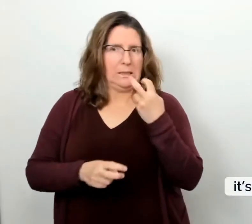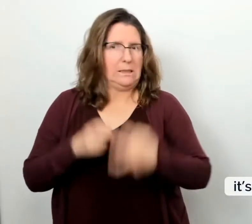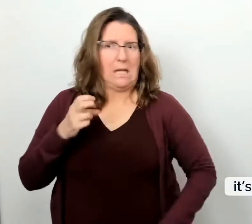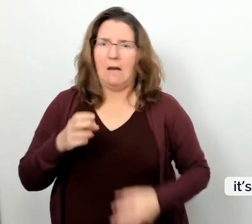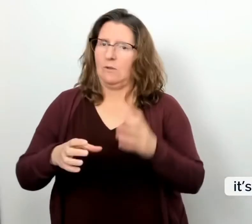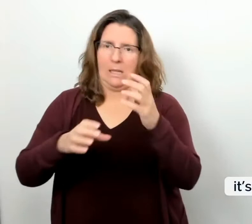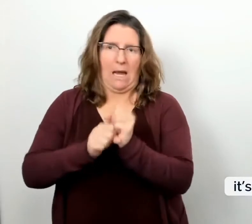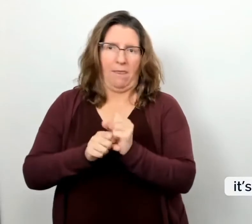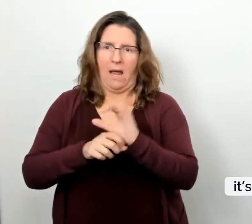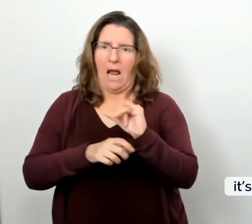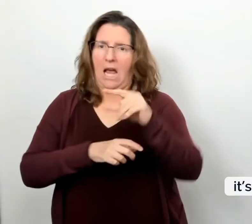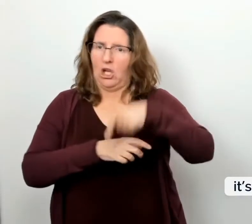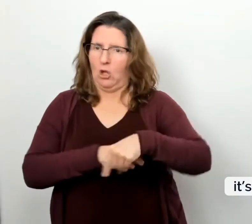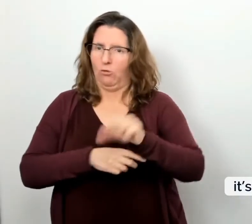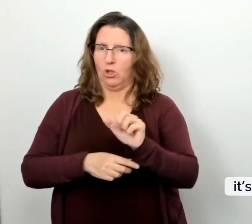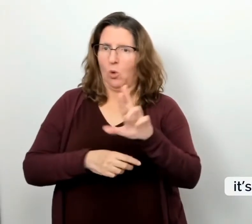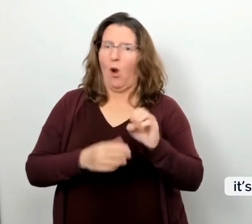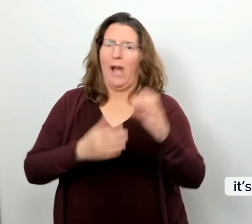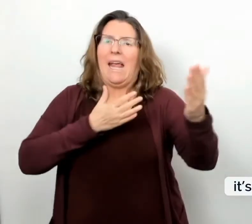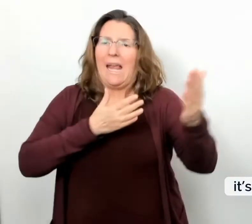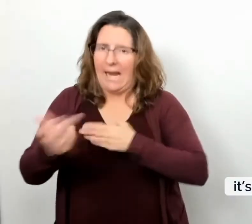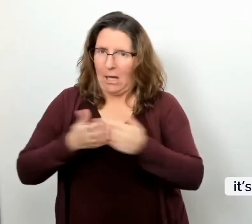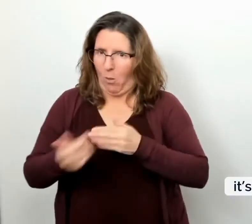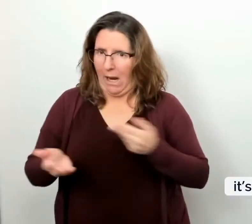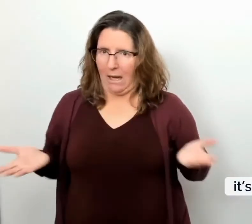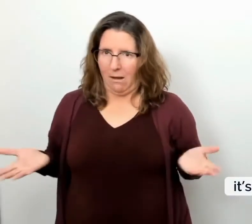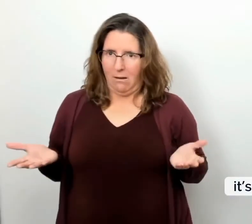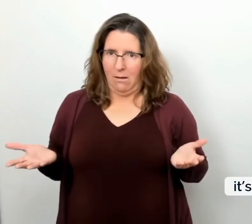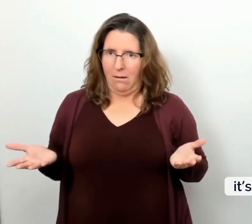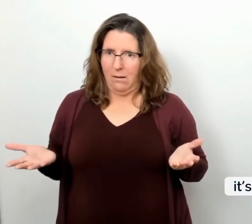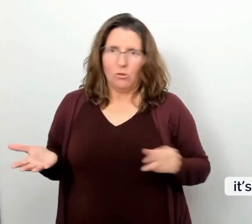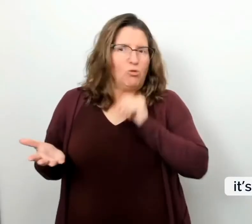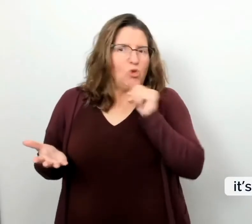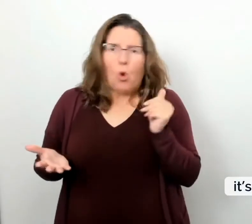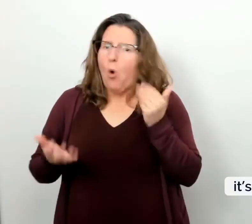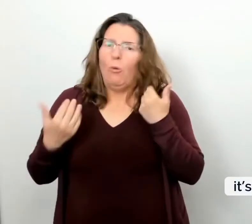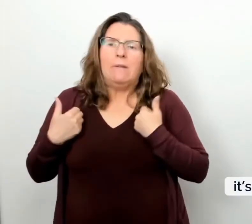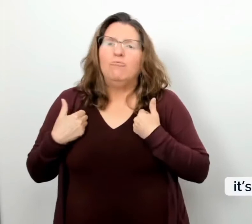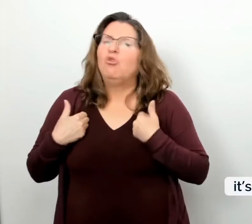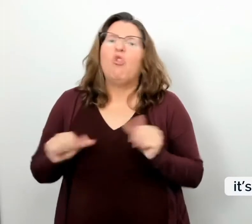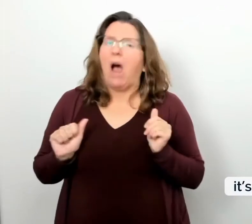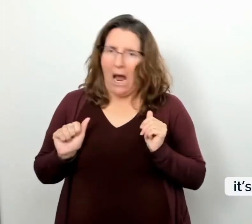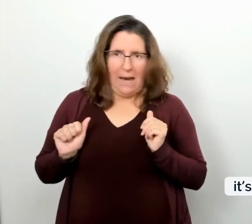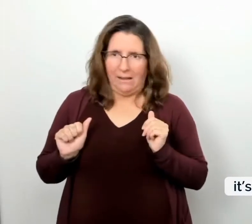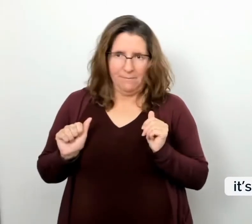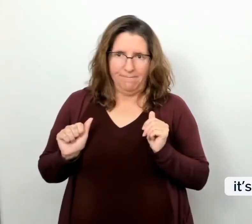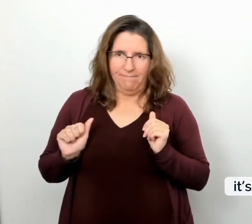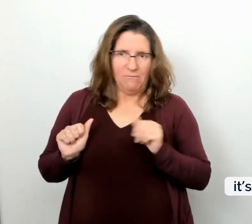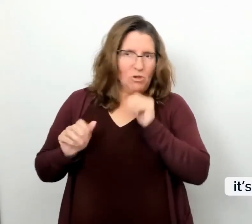it's difficult to accurately assess IQ anyway. It shouldn't even be attempted.